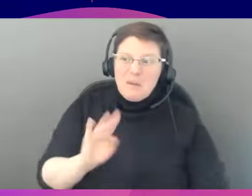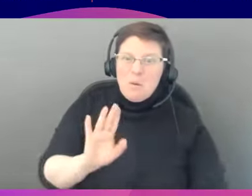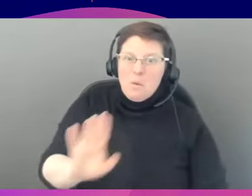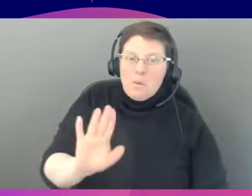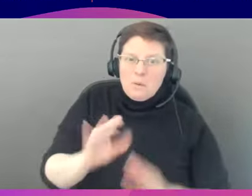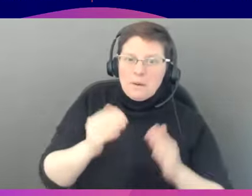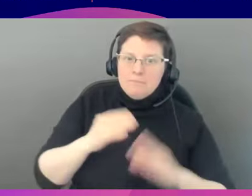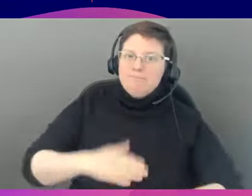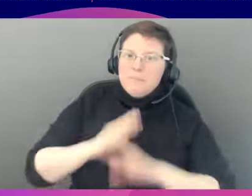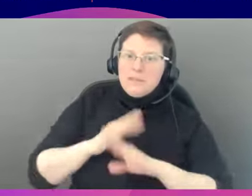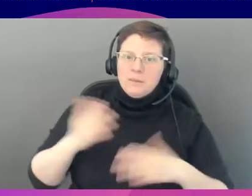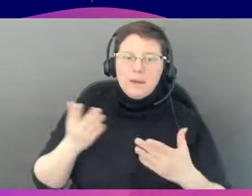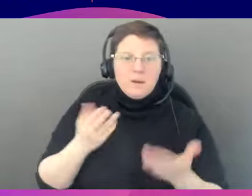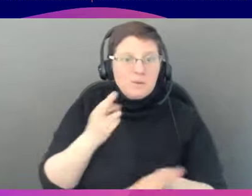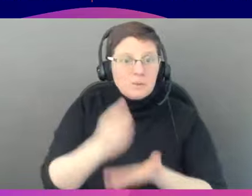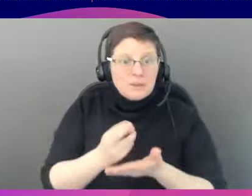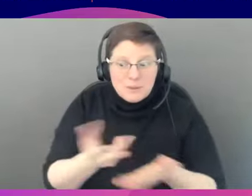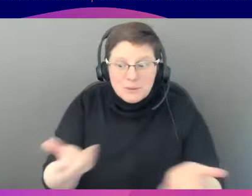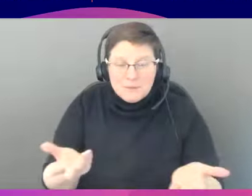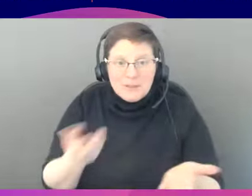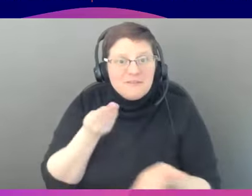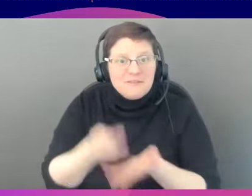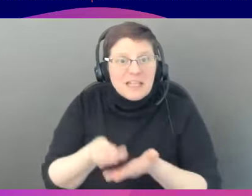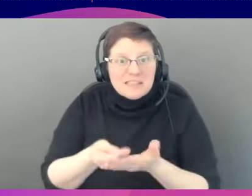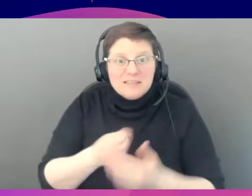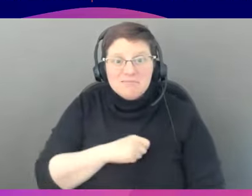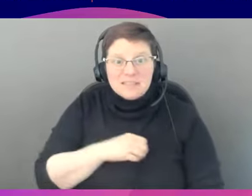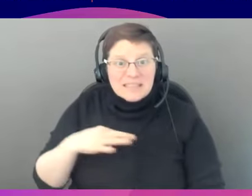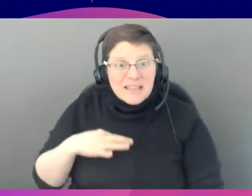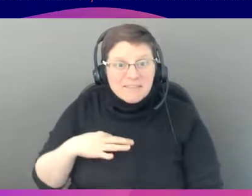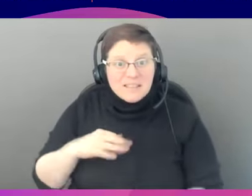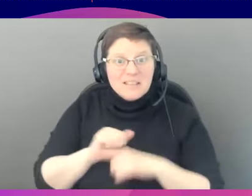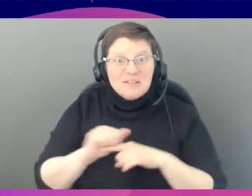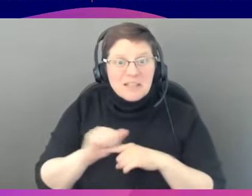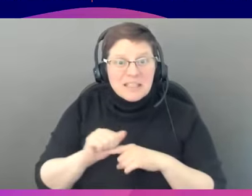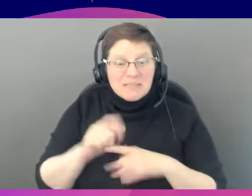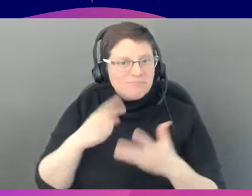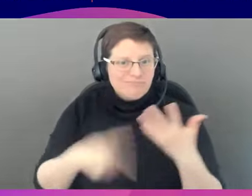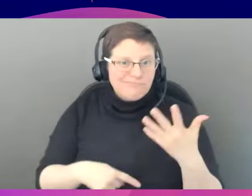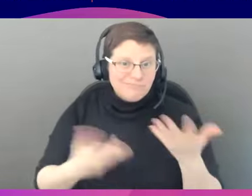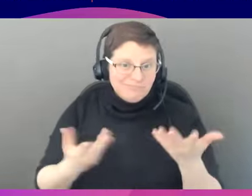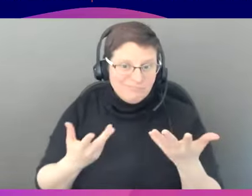That include lack of resources, funds, staffing, training, or more.